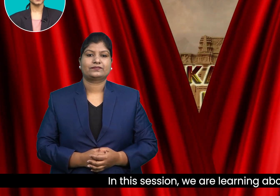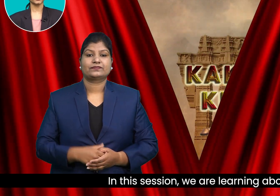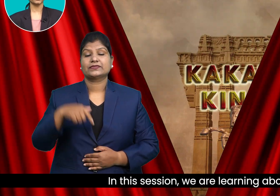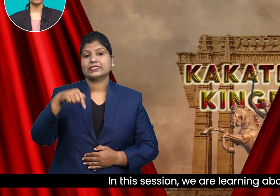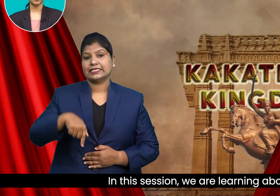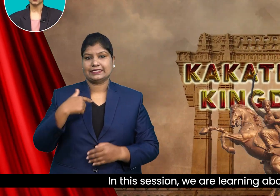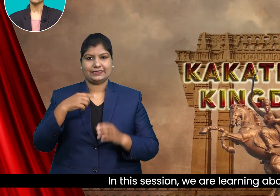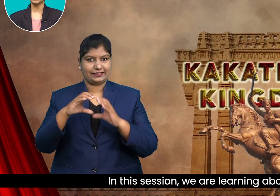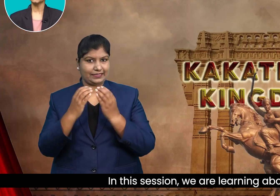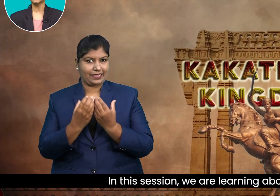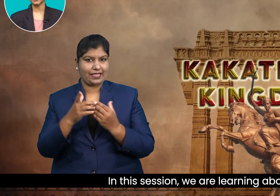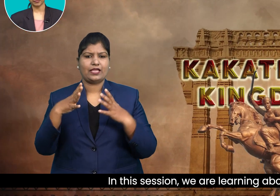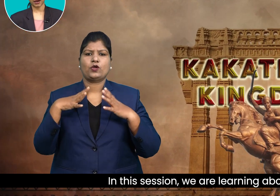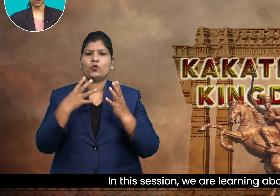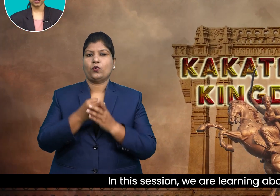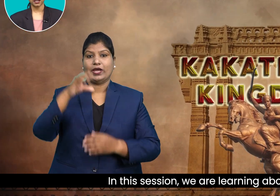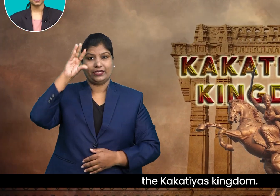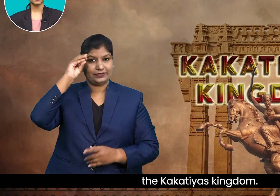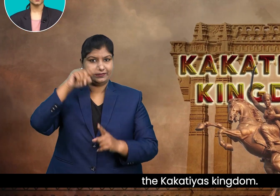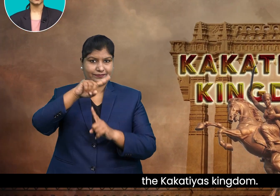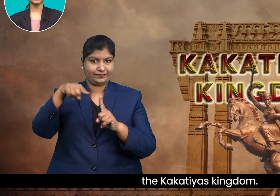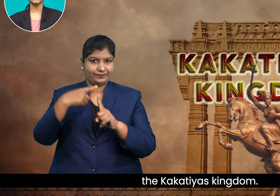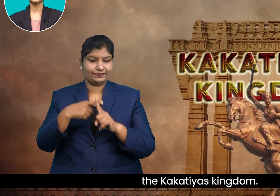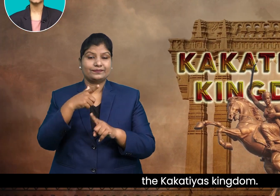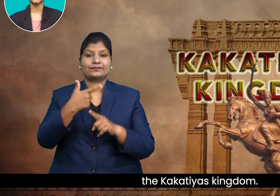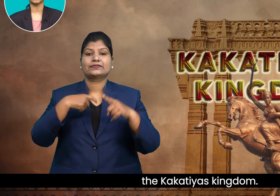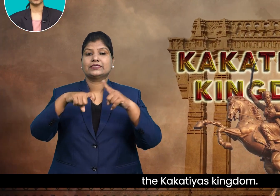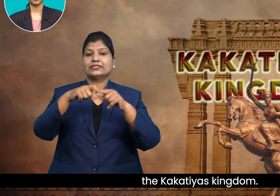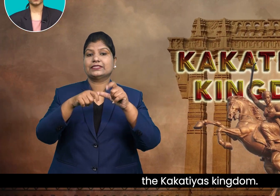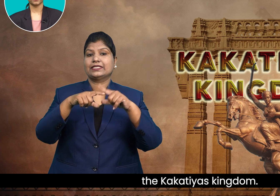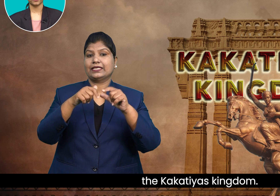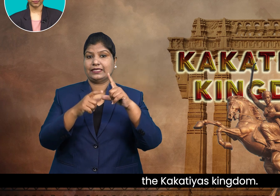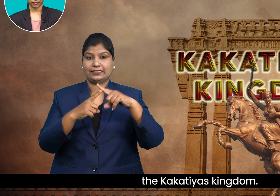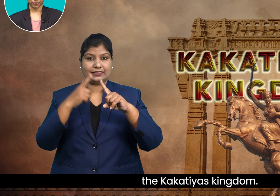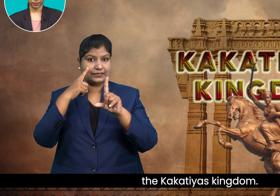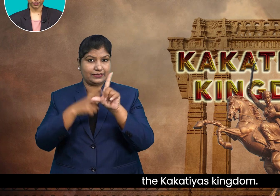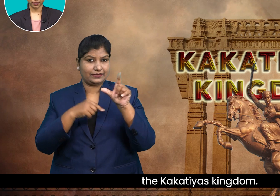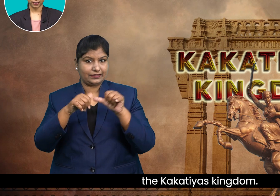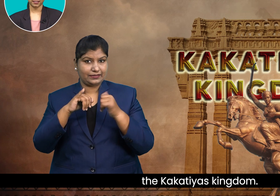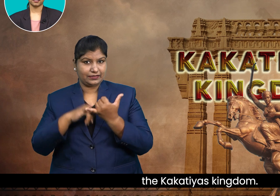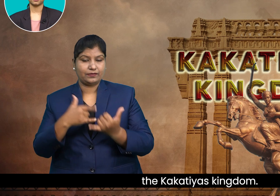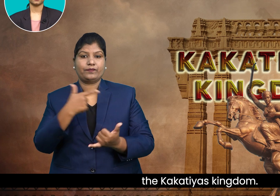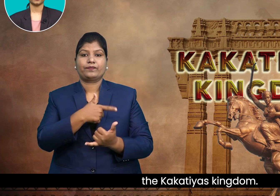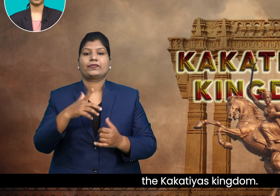In this session, we are learning about the Kakatiya's kingdom.